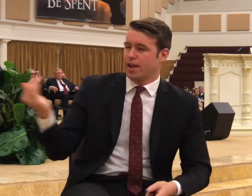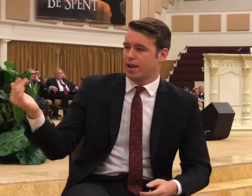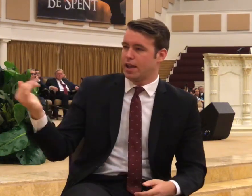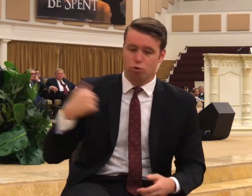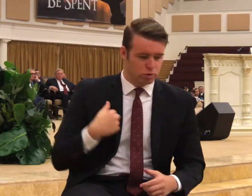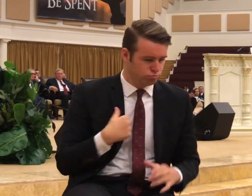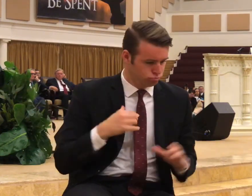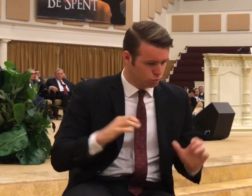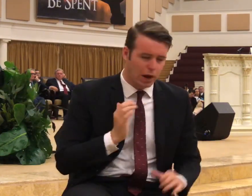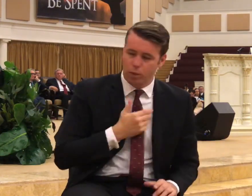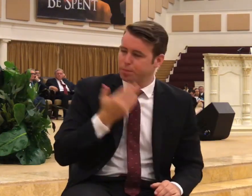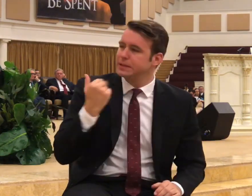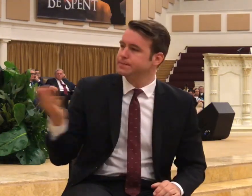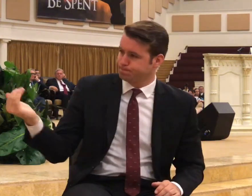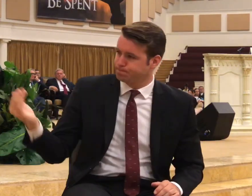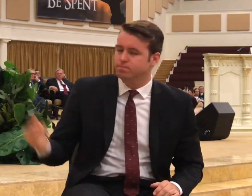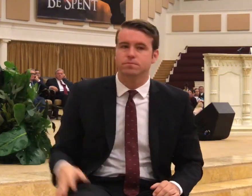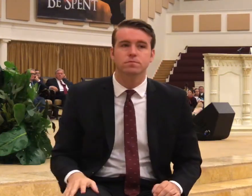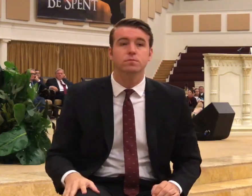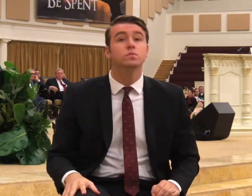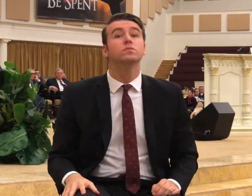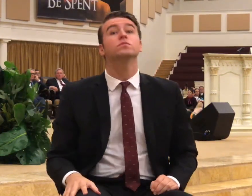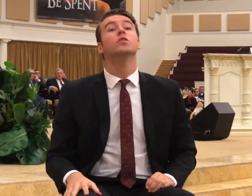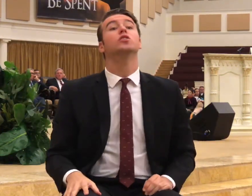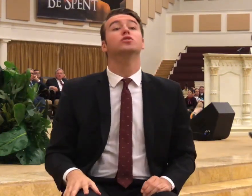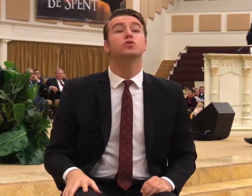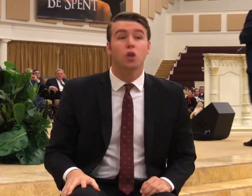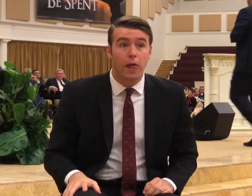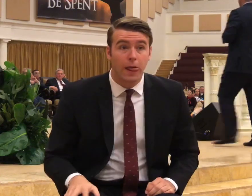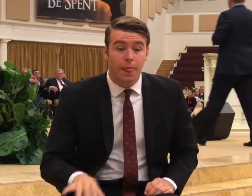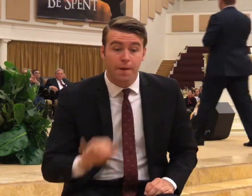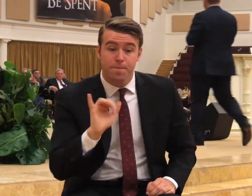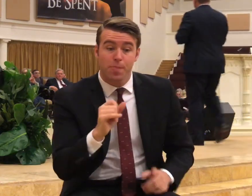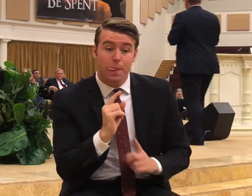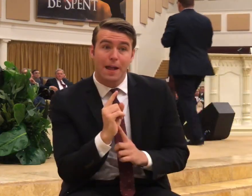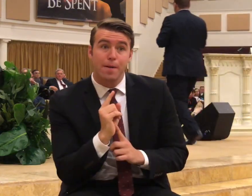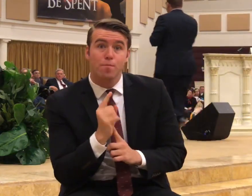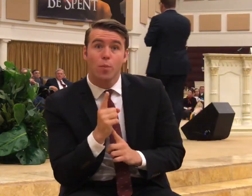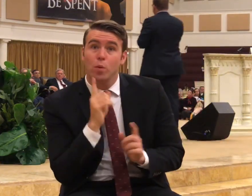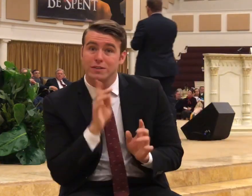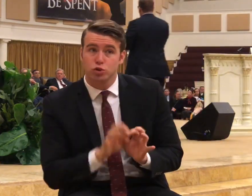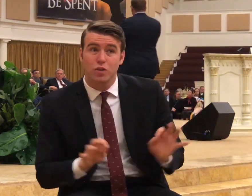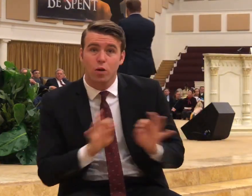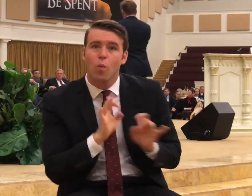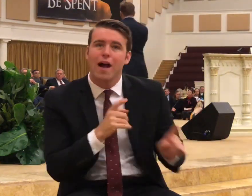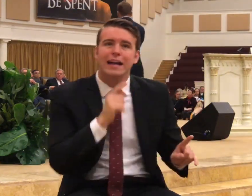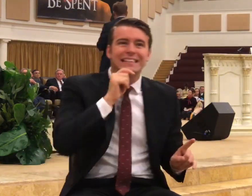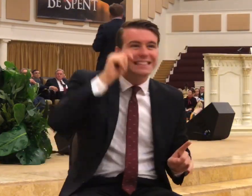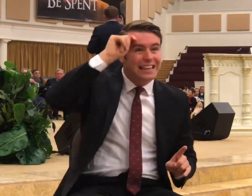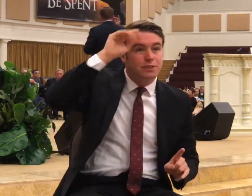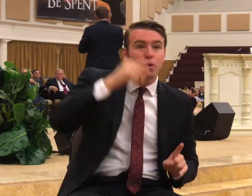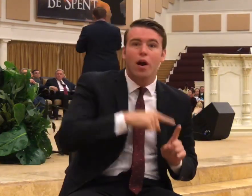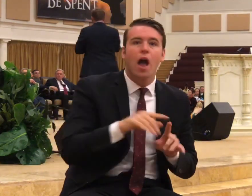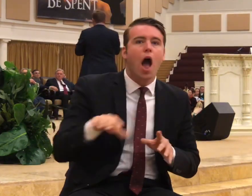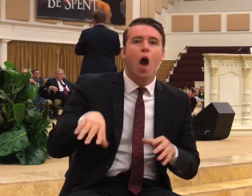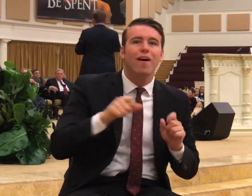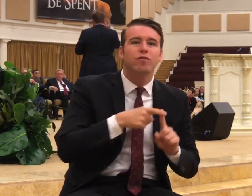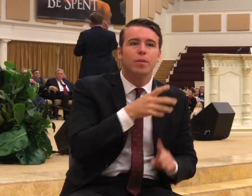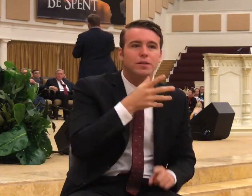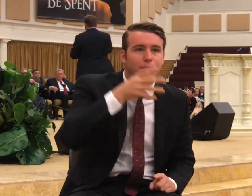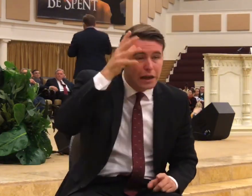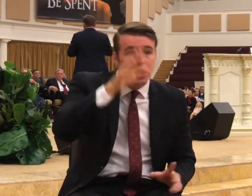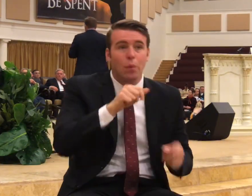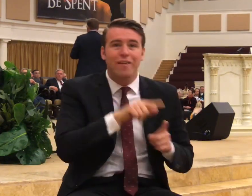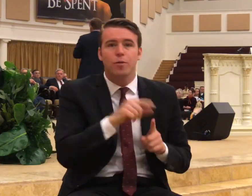best. And in that moment, it was a critical incident. Here's a teenage boy away from home, away from his